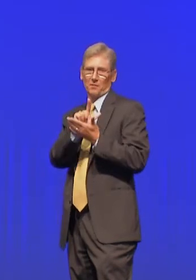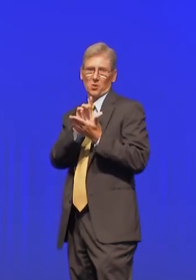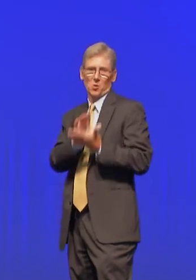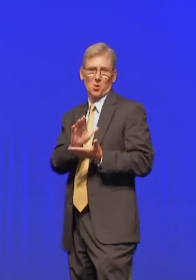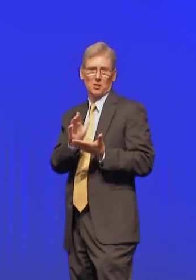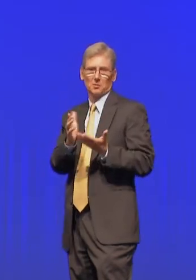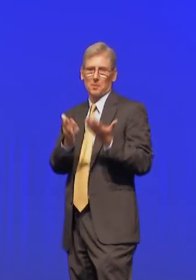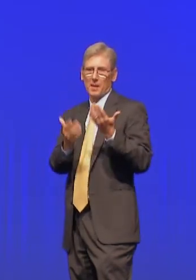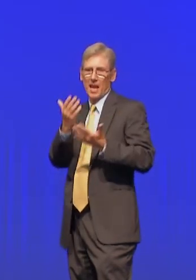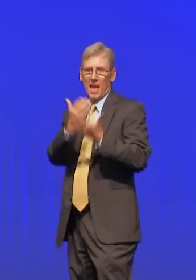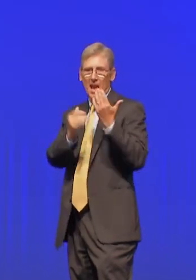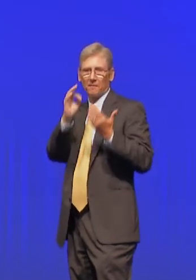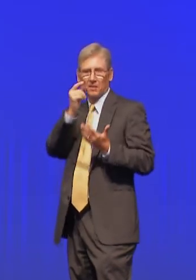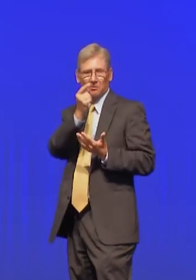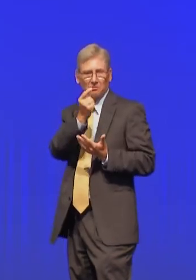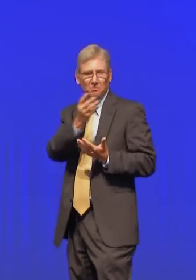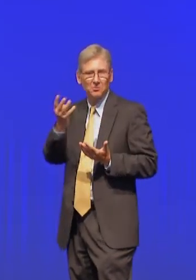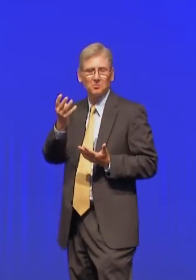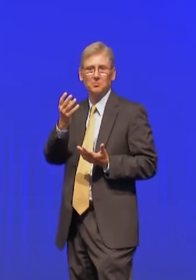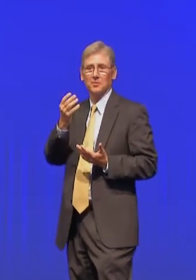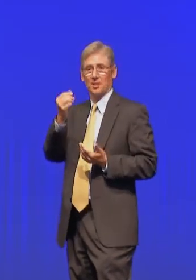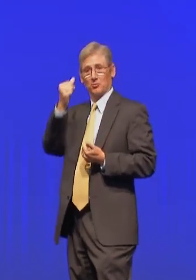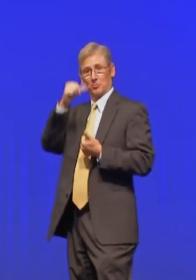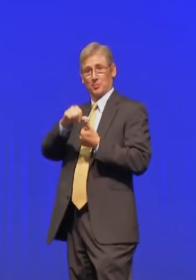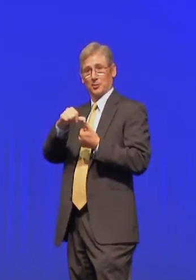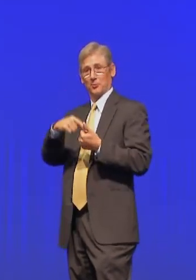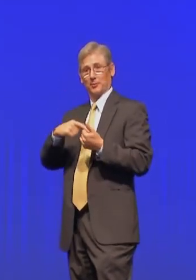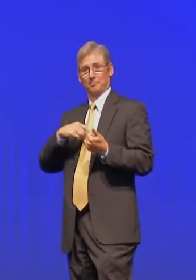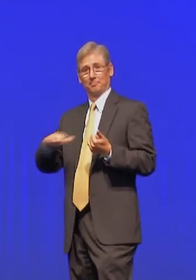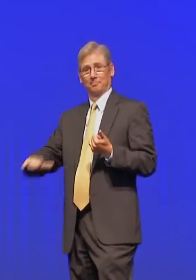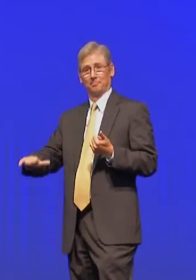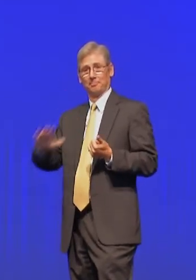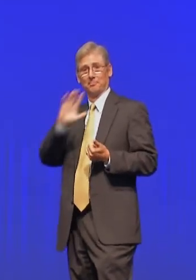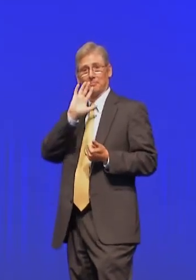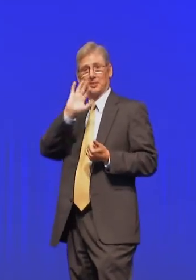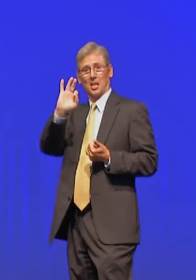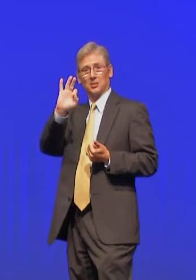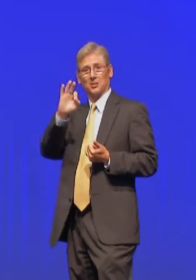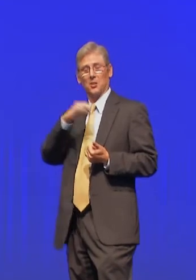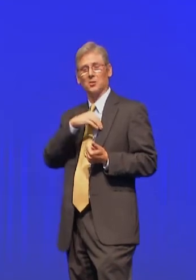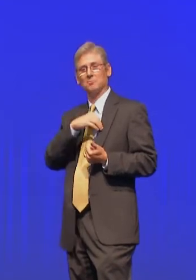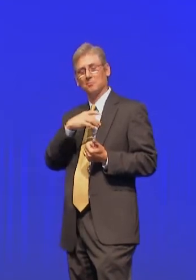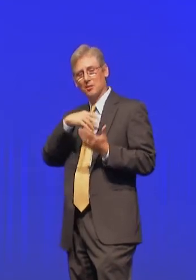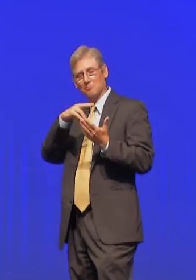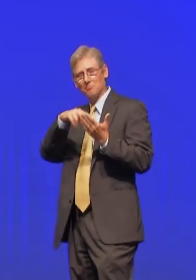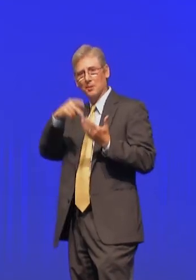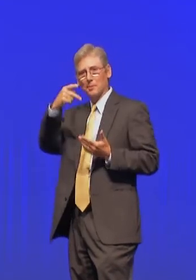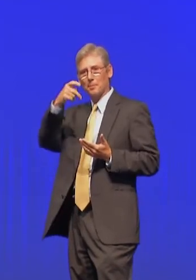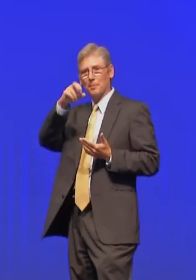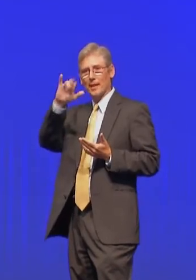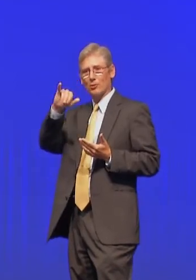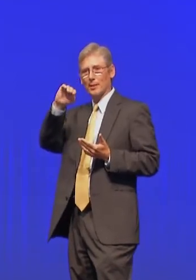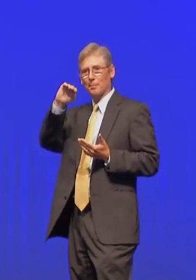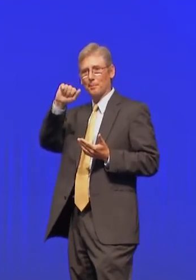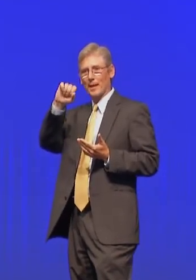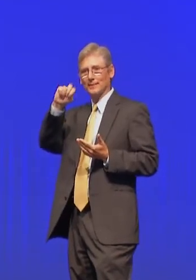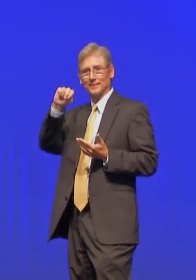Prior to 1990, and even on the passage of ADA, there were very few deaf attorneys. And I recall, as a 9-year-old